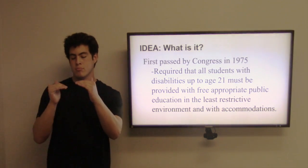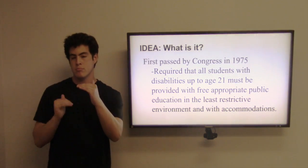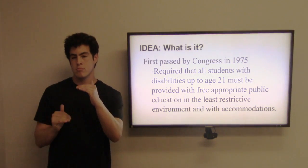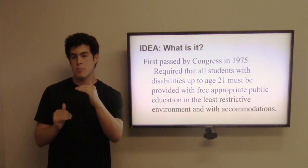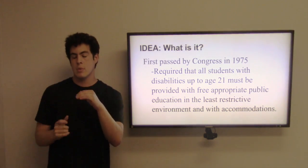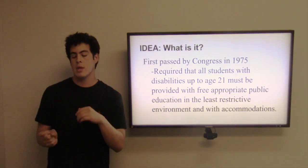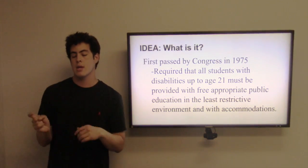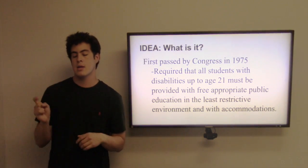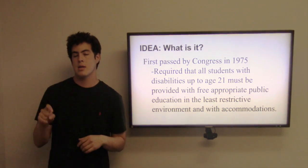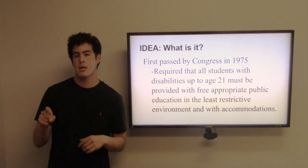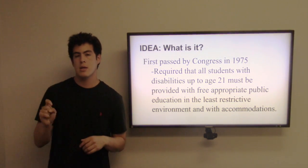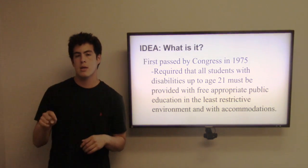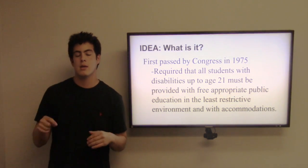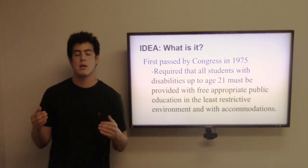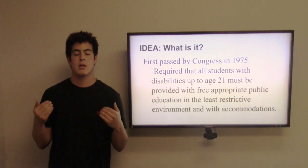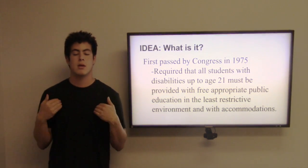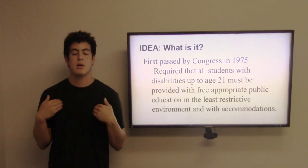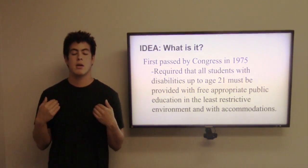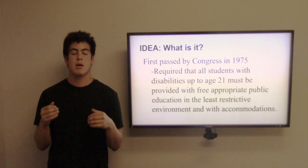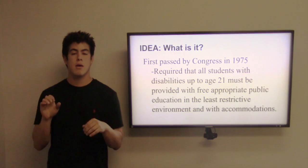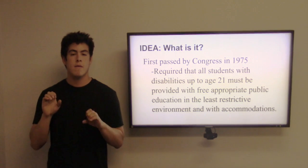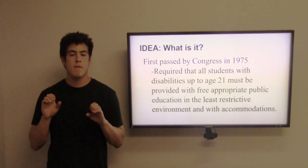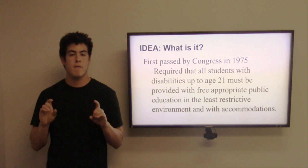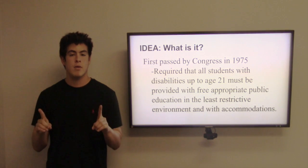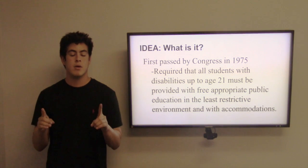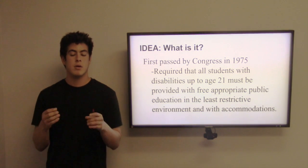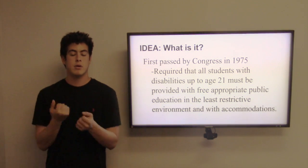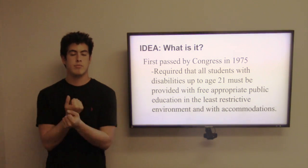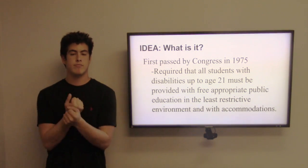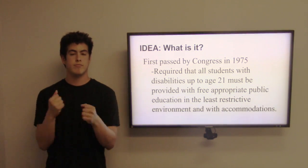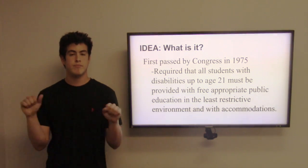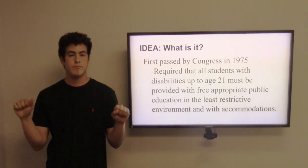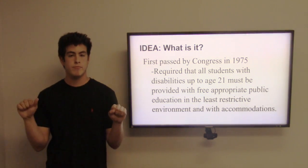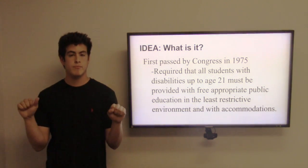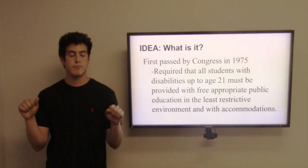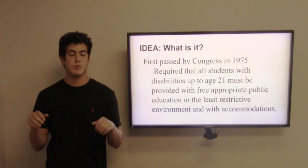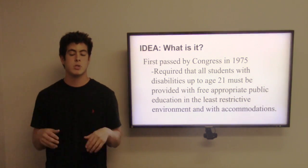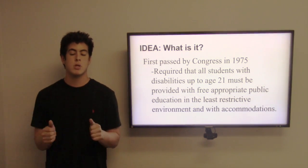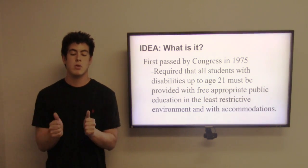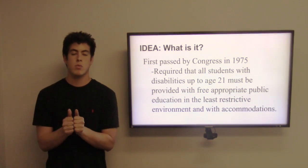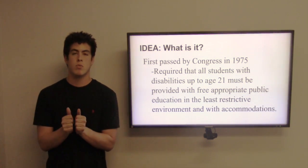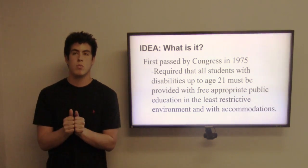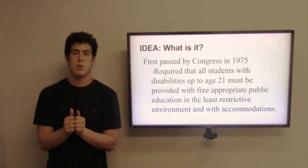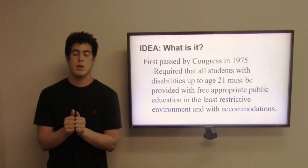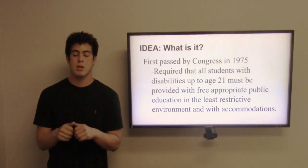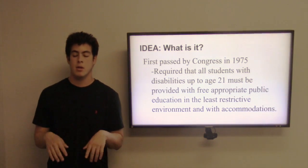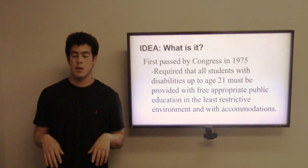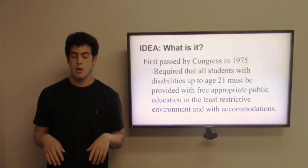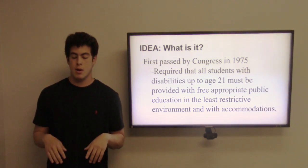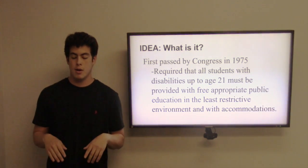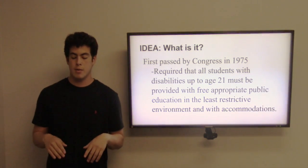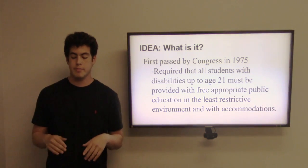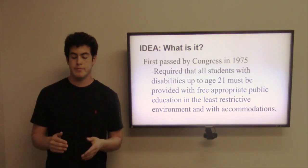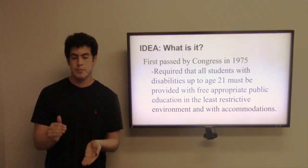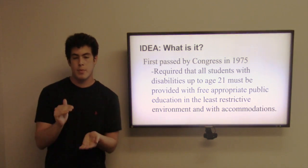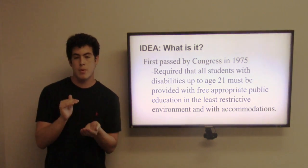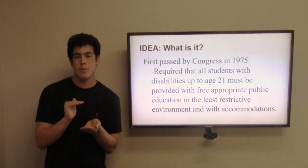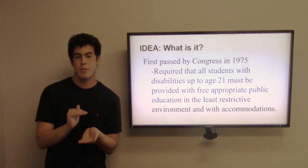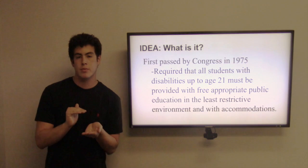must be provided with free, appropriate public education in the least restrictive environment with